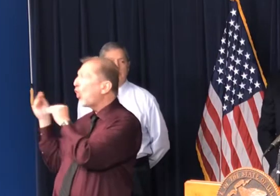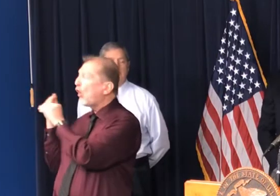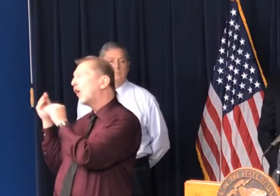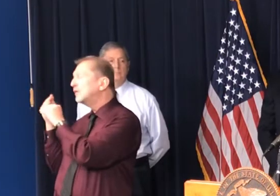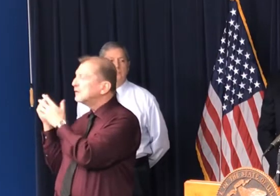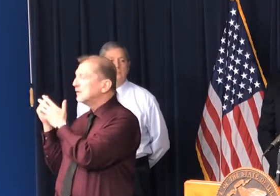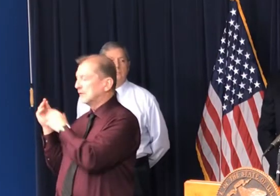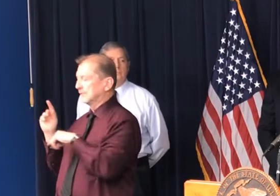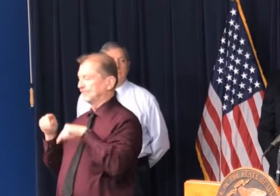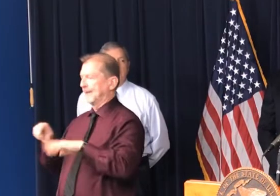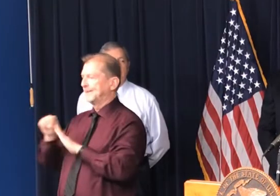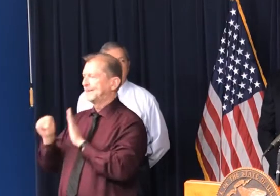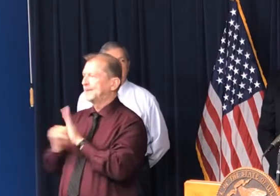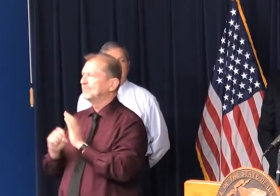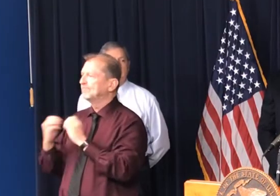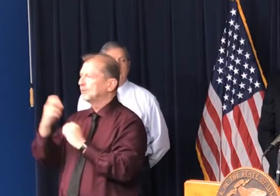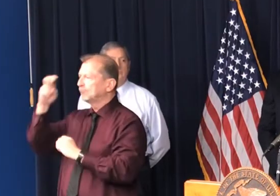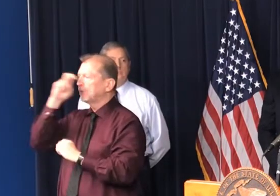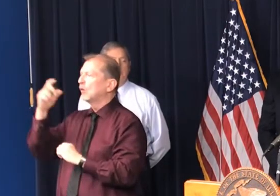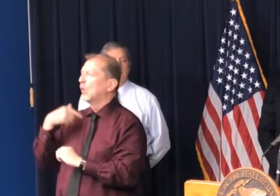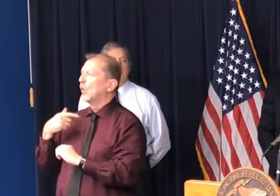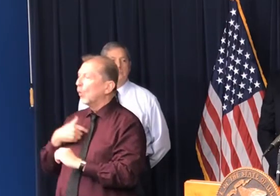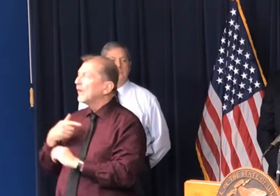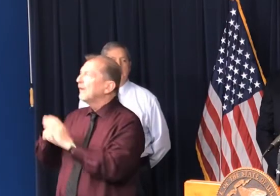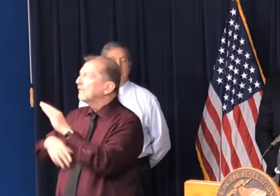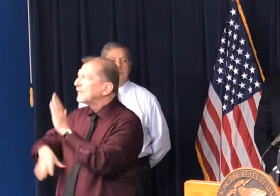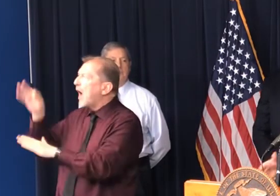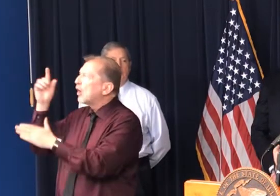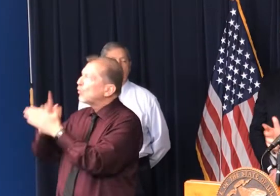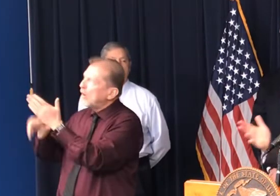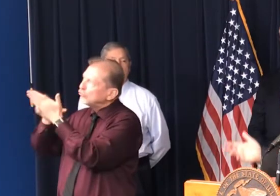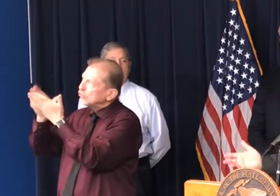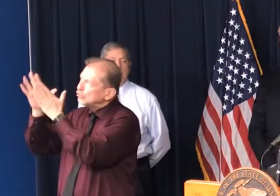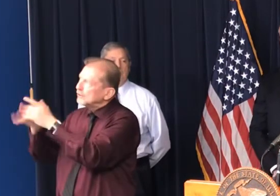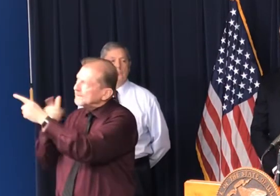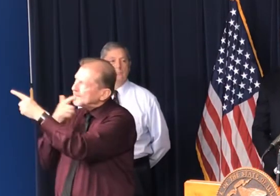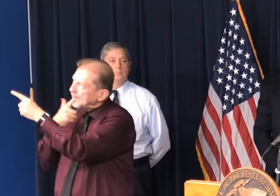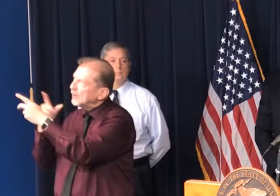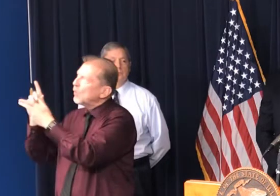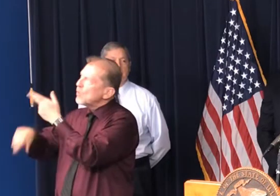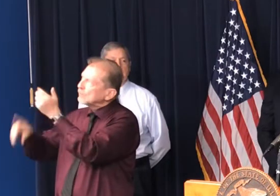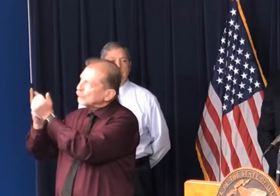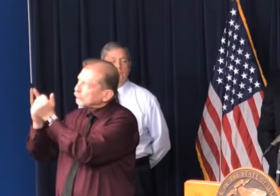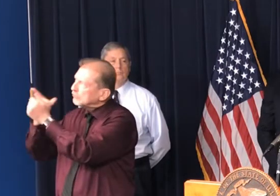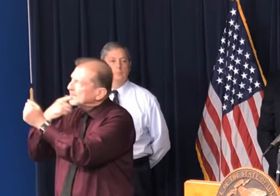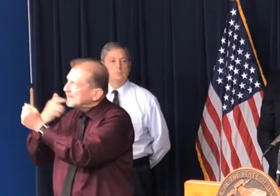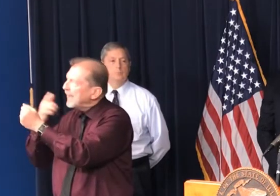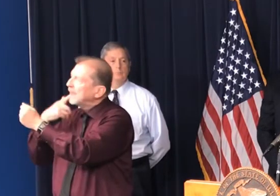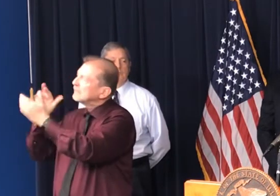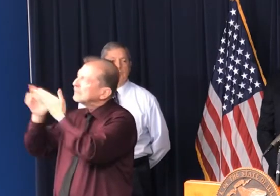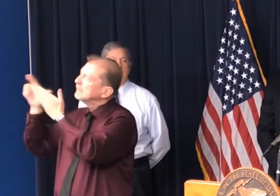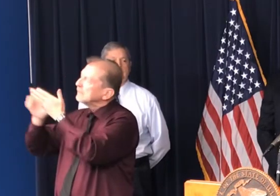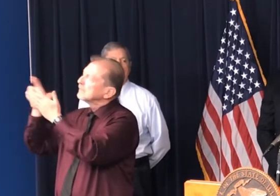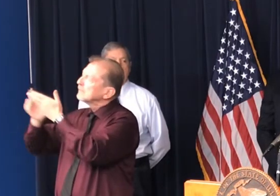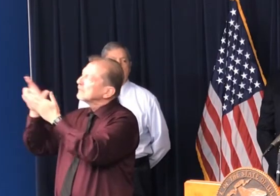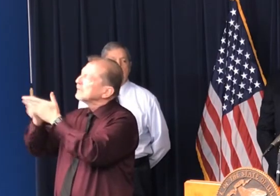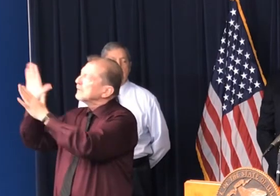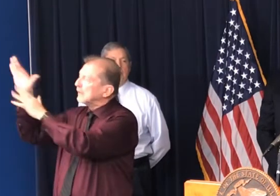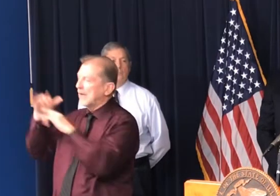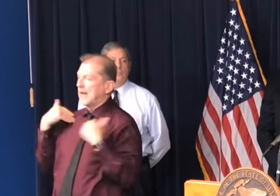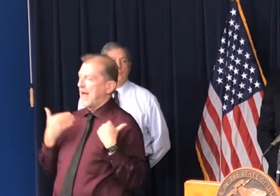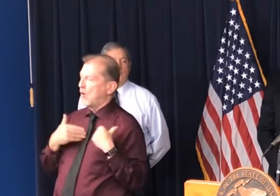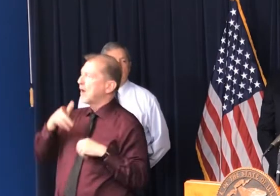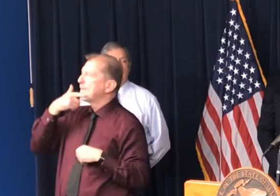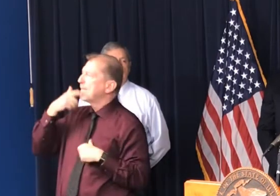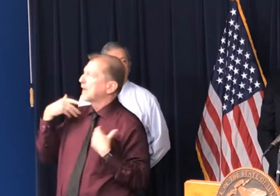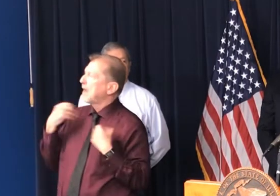the states. We are relying upon epidemiologists, some of the best in the world, frankly, on our great public health